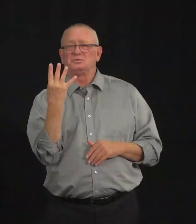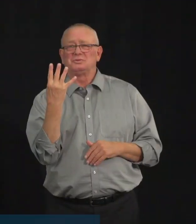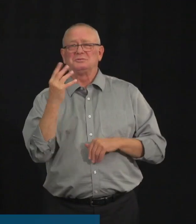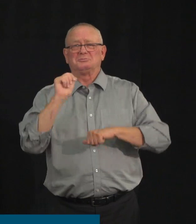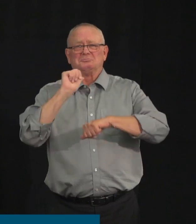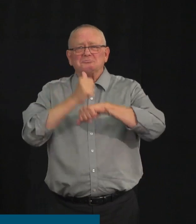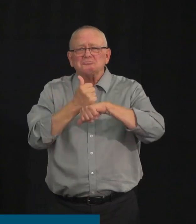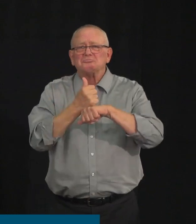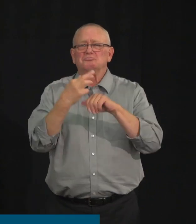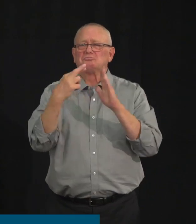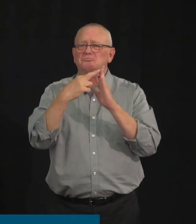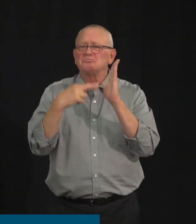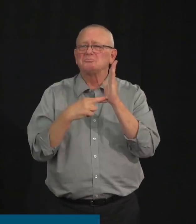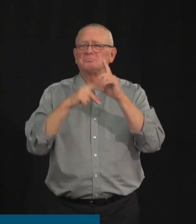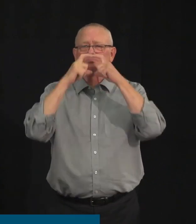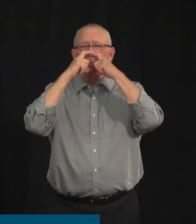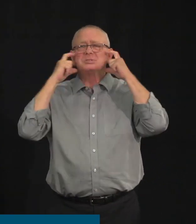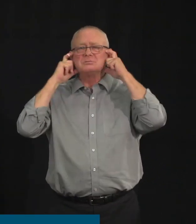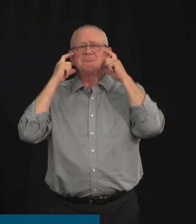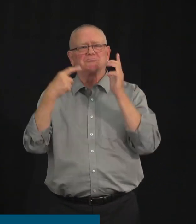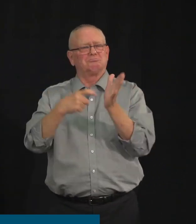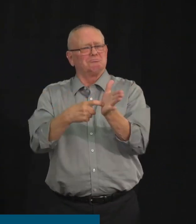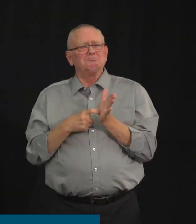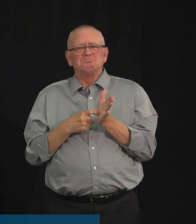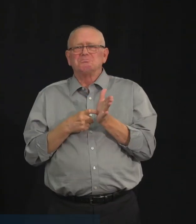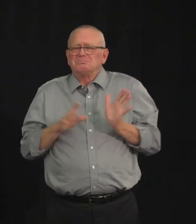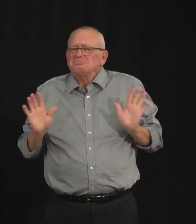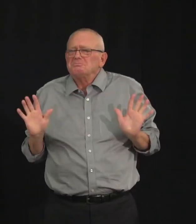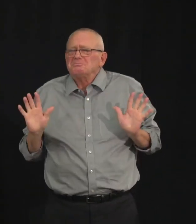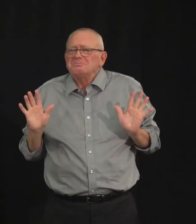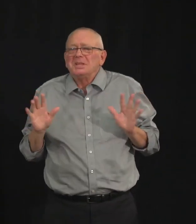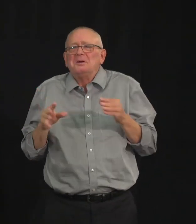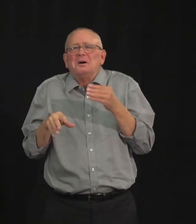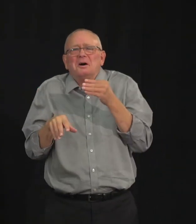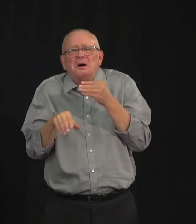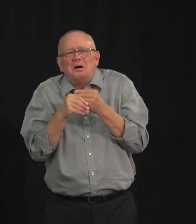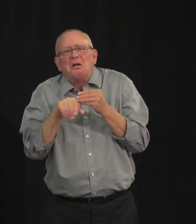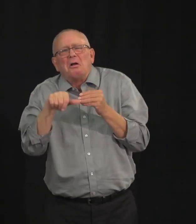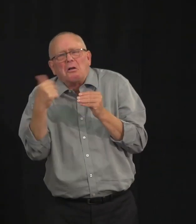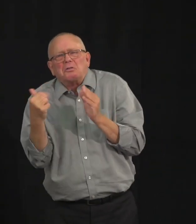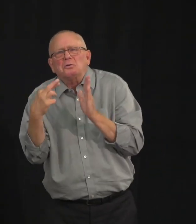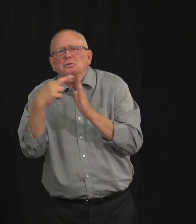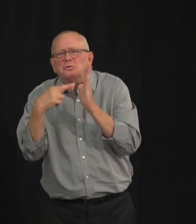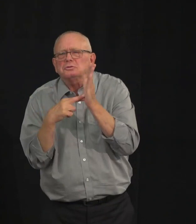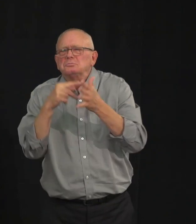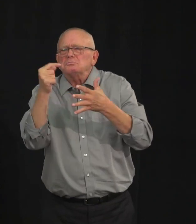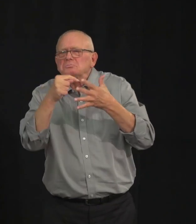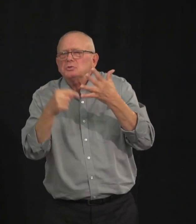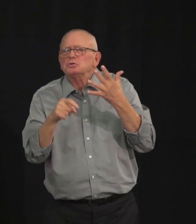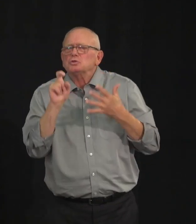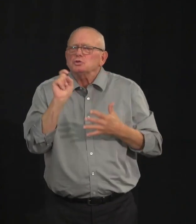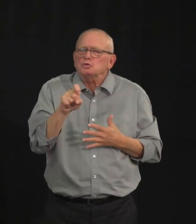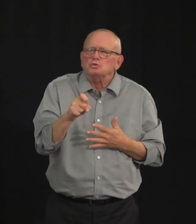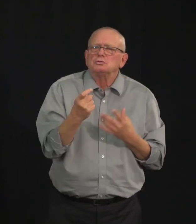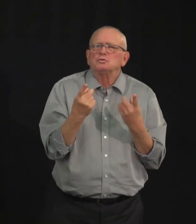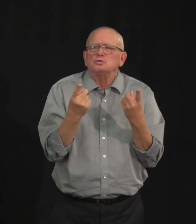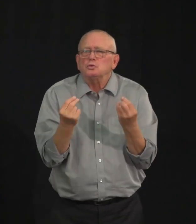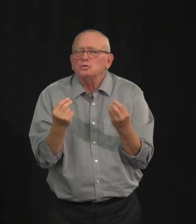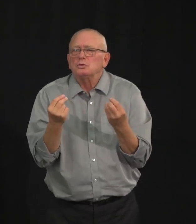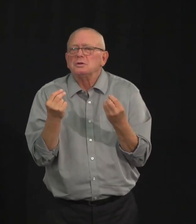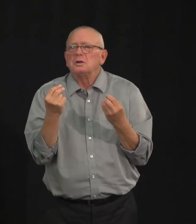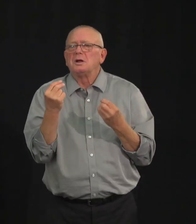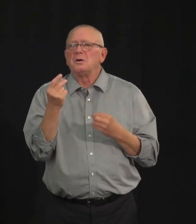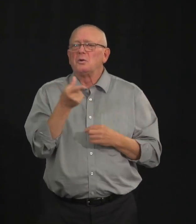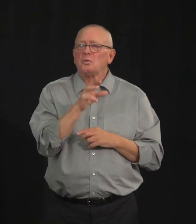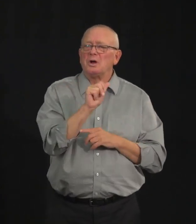As a part of a number of new school safety measures to combat COVID-19, mask use for grade 4 to 12 students and all